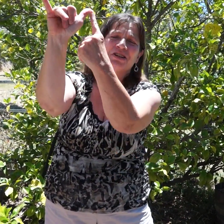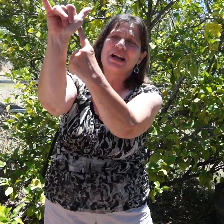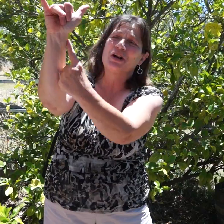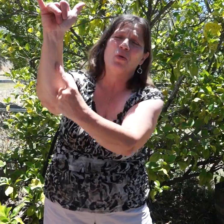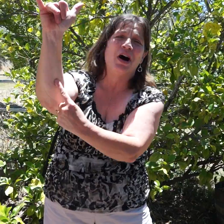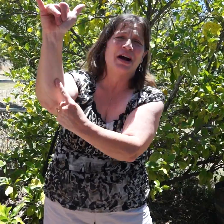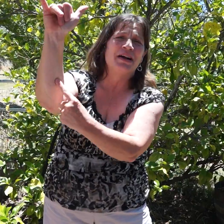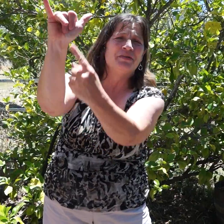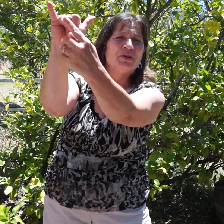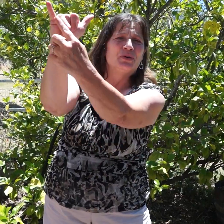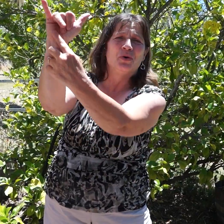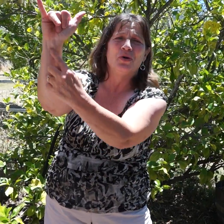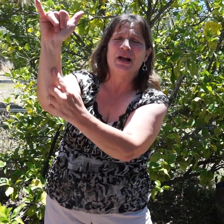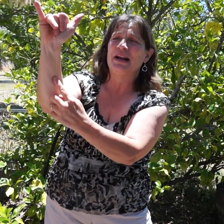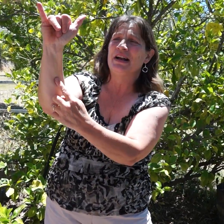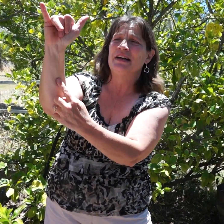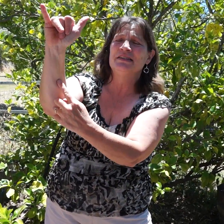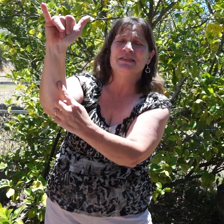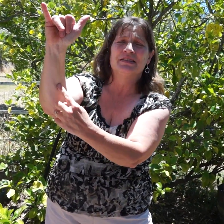like a Y with your whole hand.